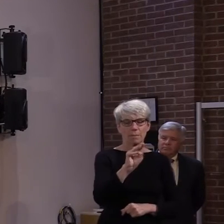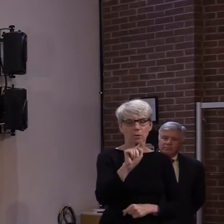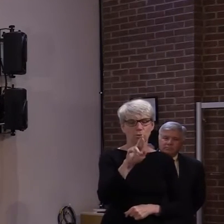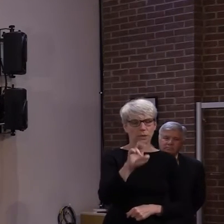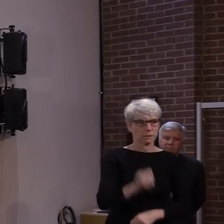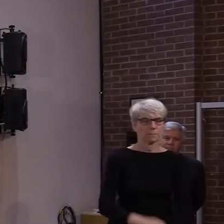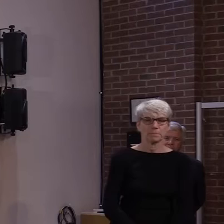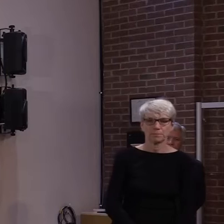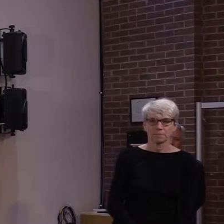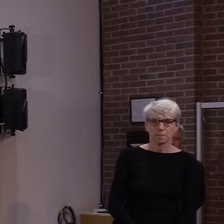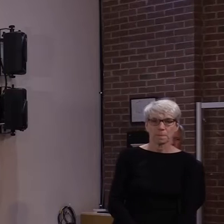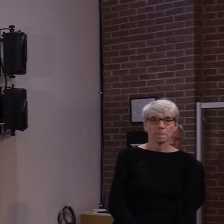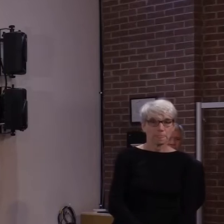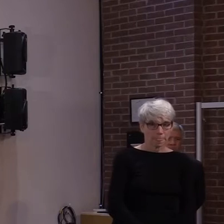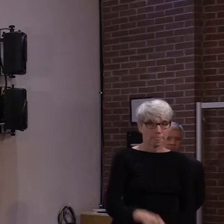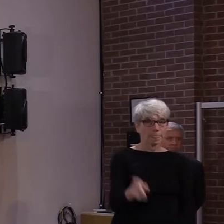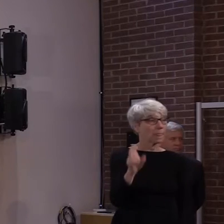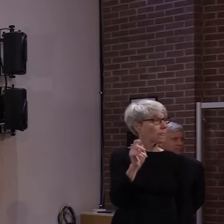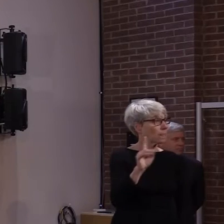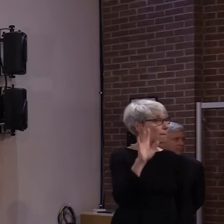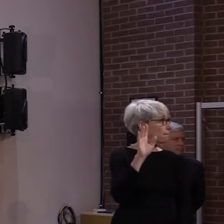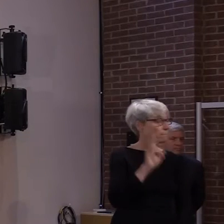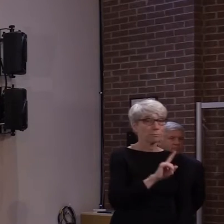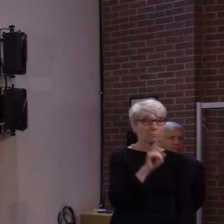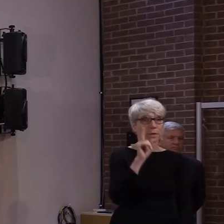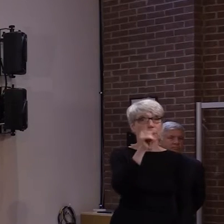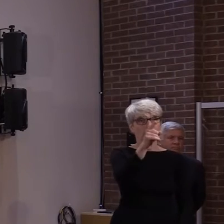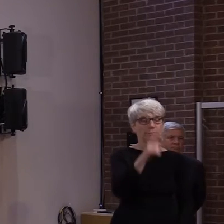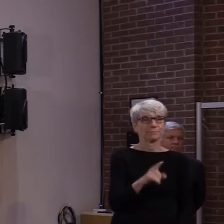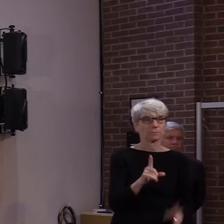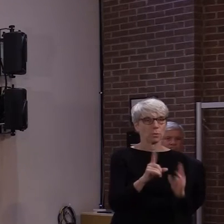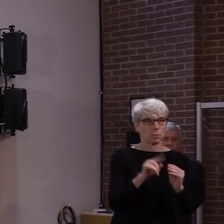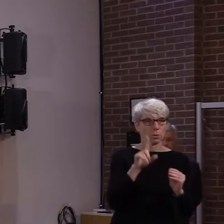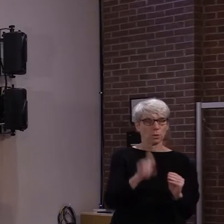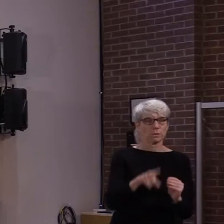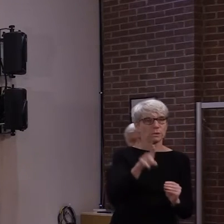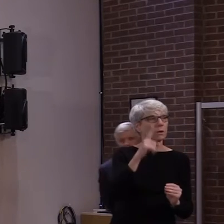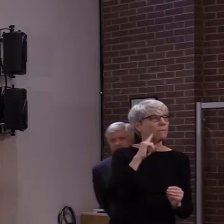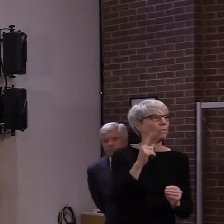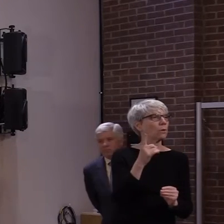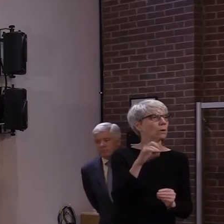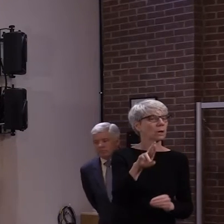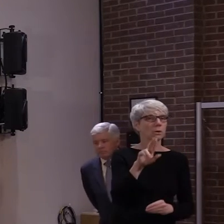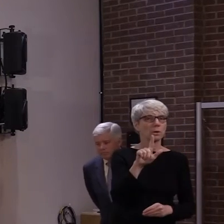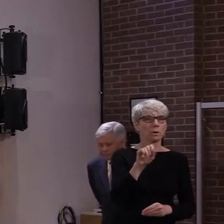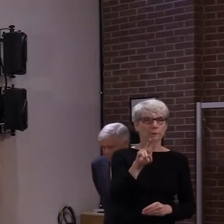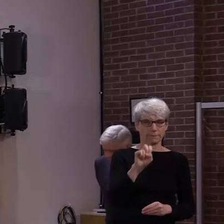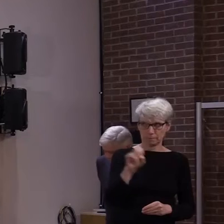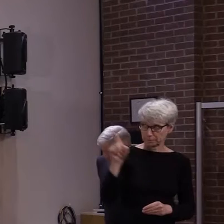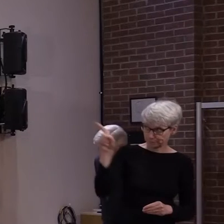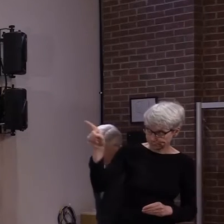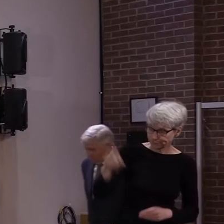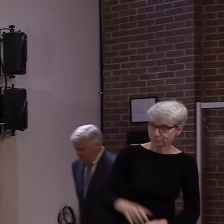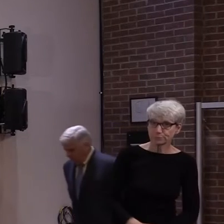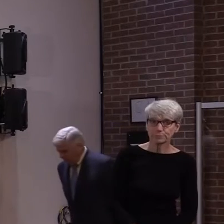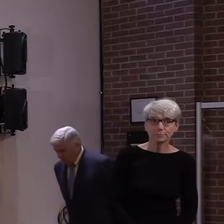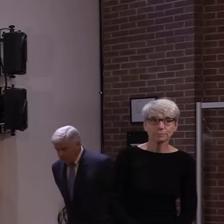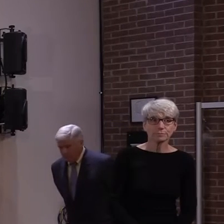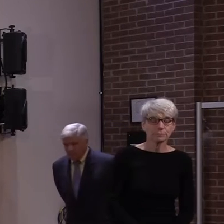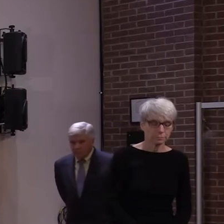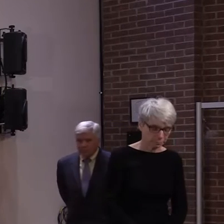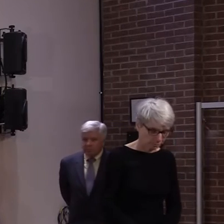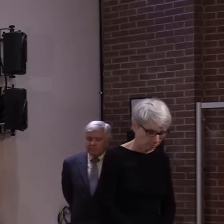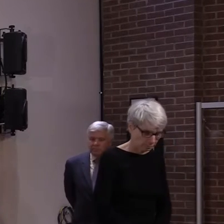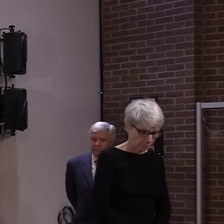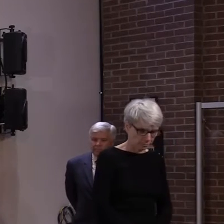All right, looks like we're ready for it. I just had one more question for Dr. Levine, talking about some recently released data from the Department